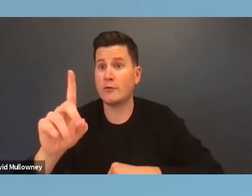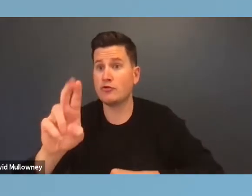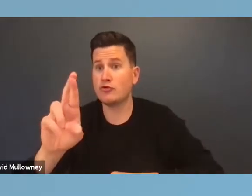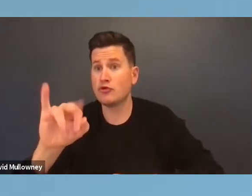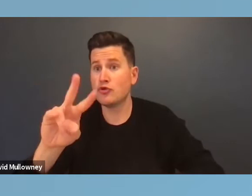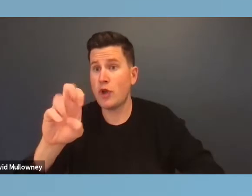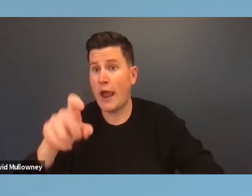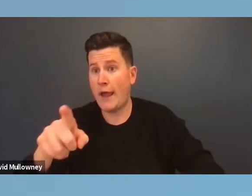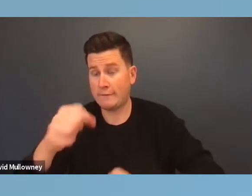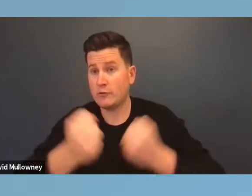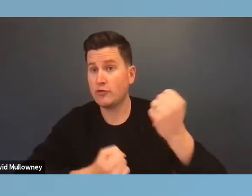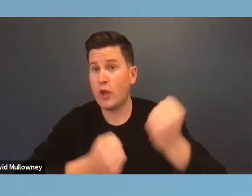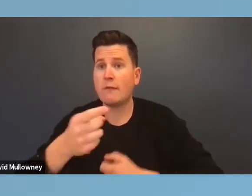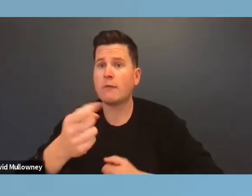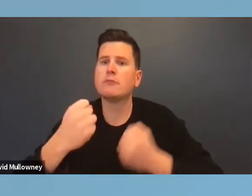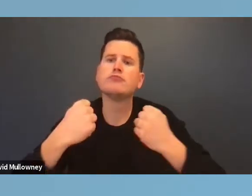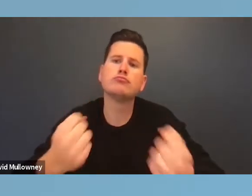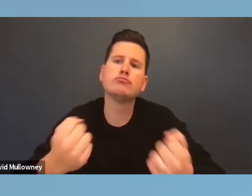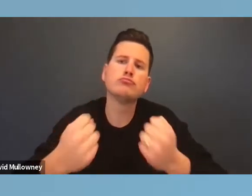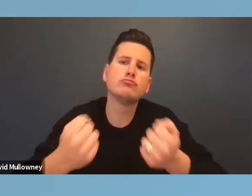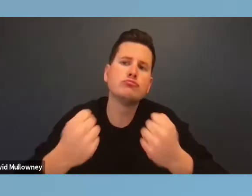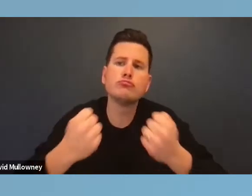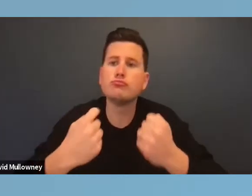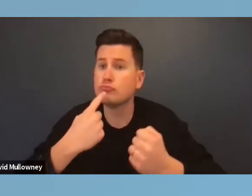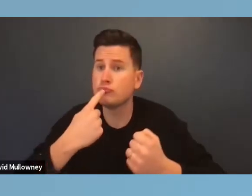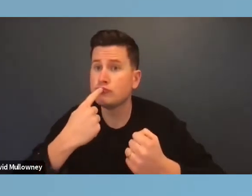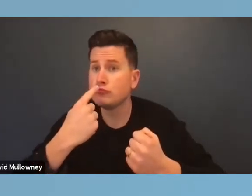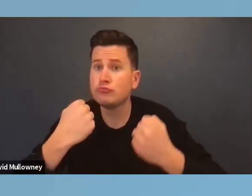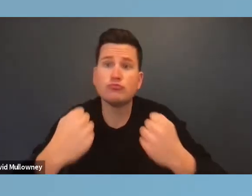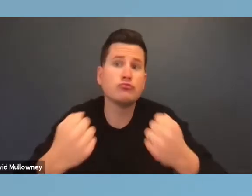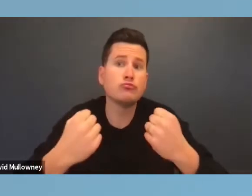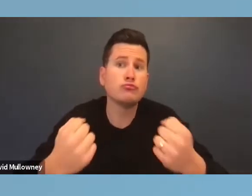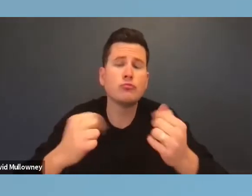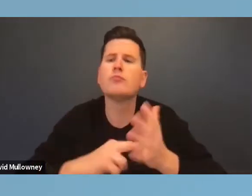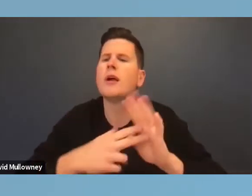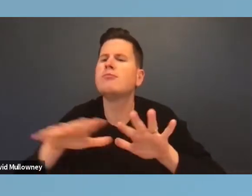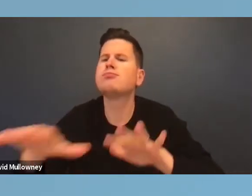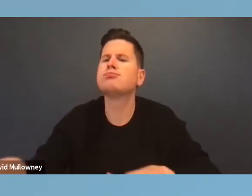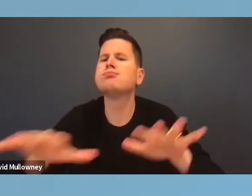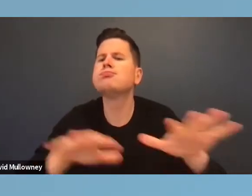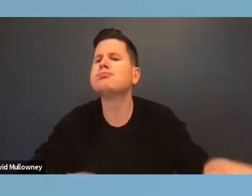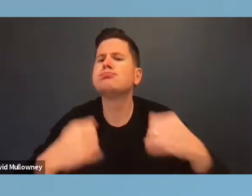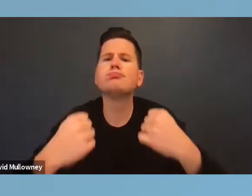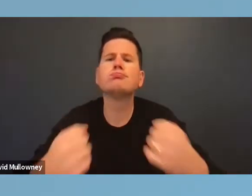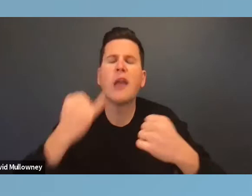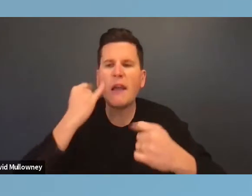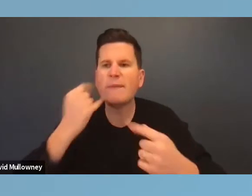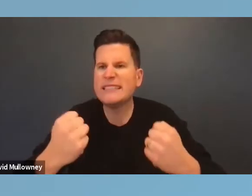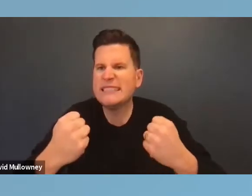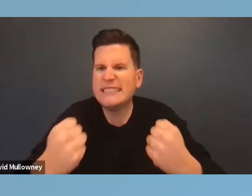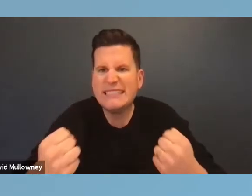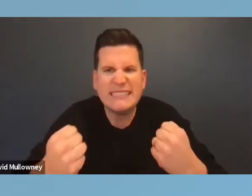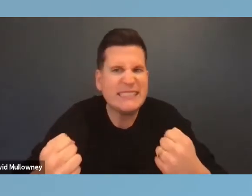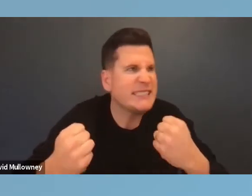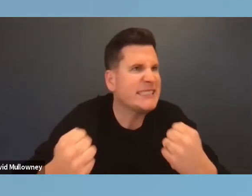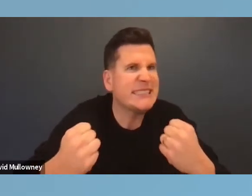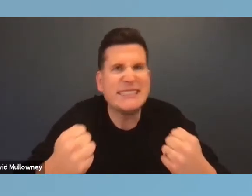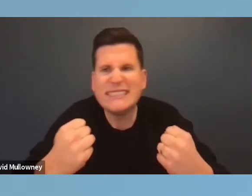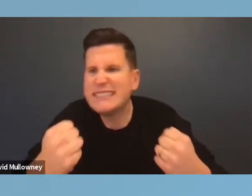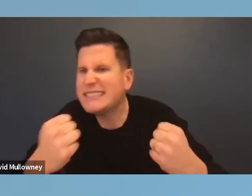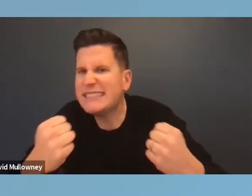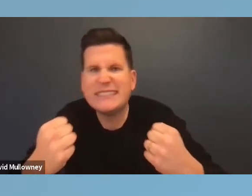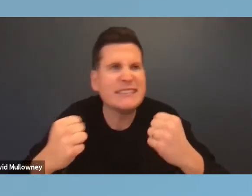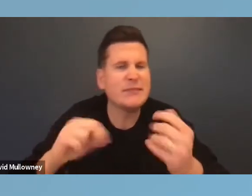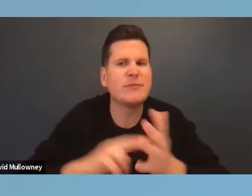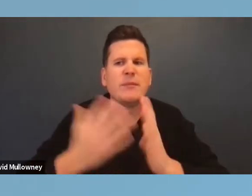Also, you can show emotion. When you're driving, you see how my lips here are calm, so I'm just kind of driving through town. But if I